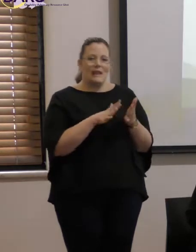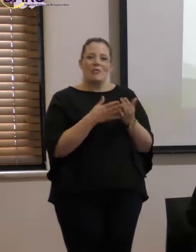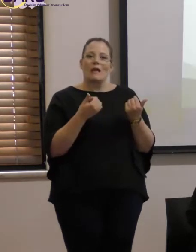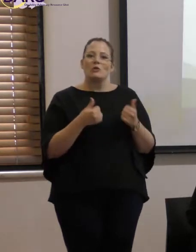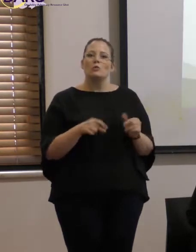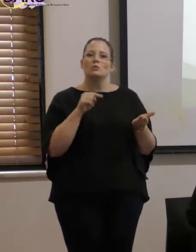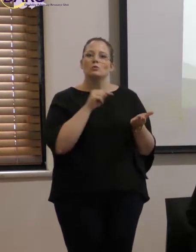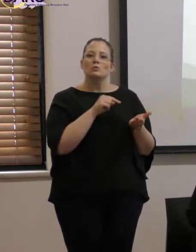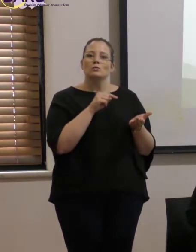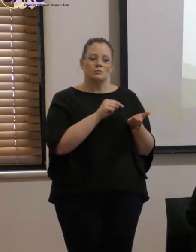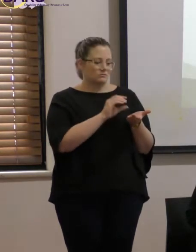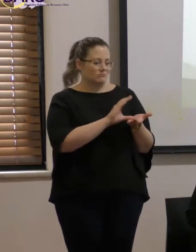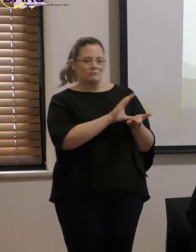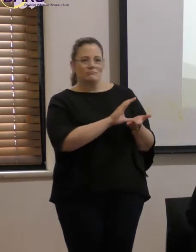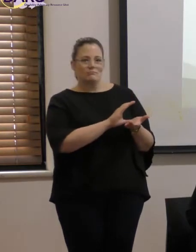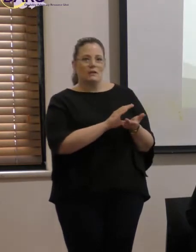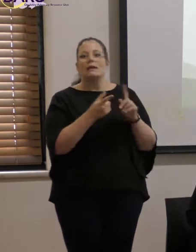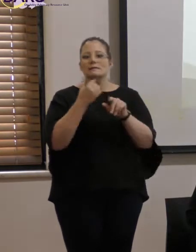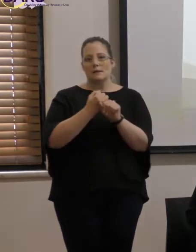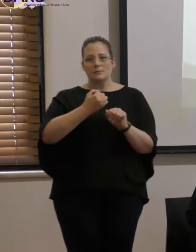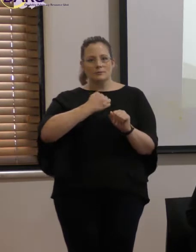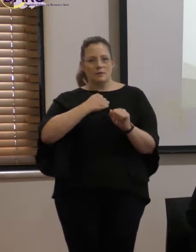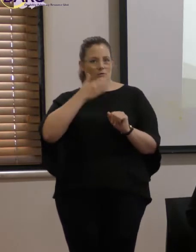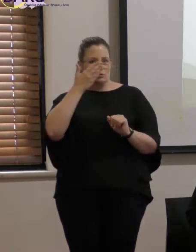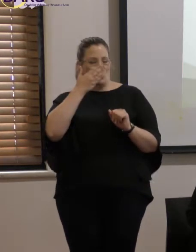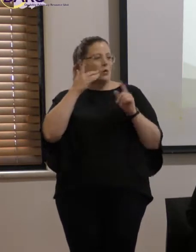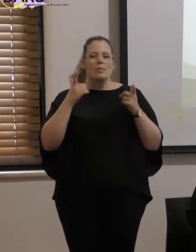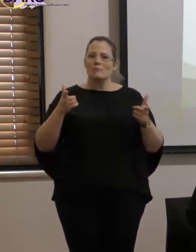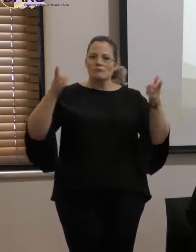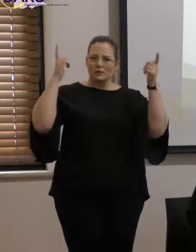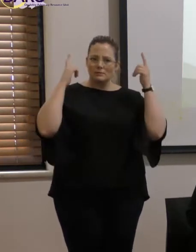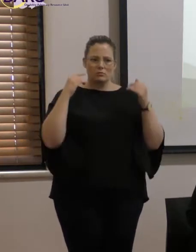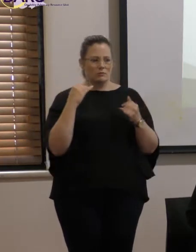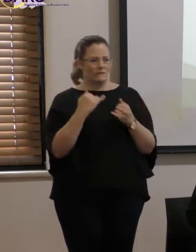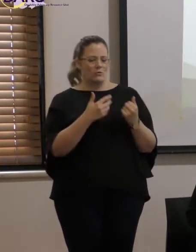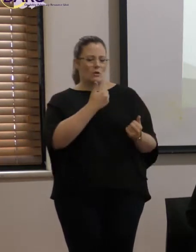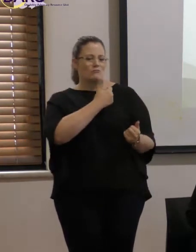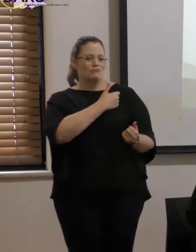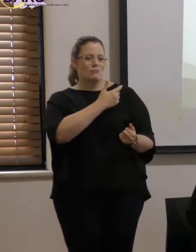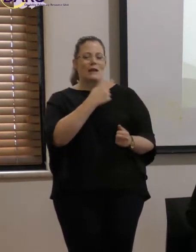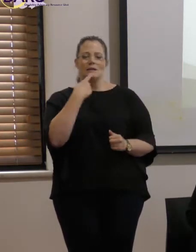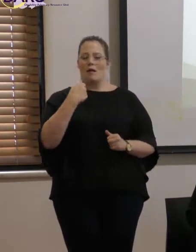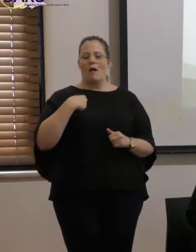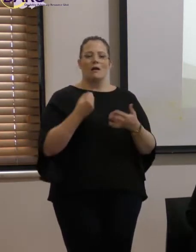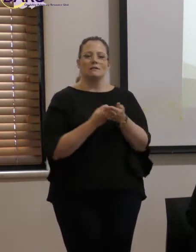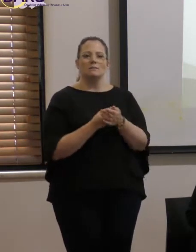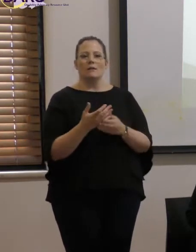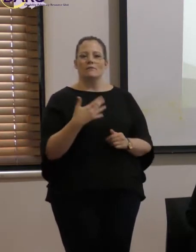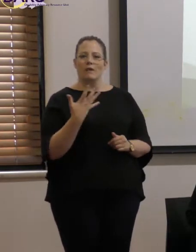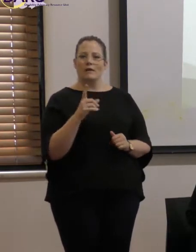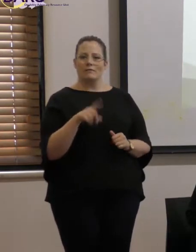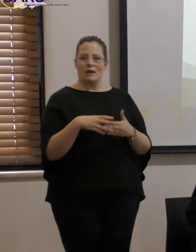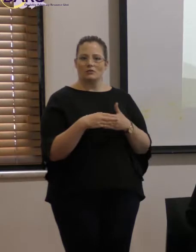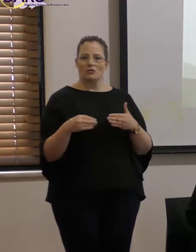an example, in our school, the principal very proudly told me that he'd spent $5,000